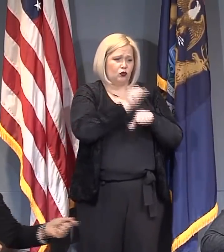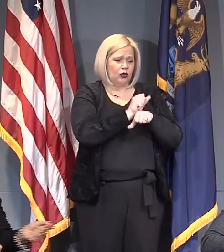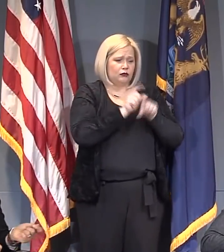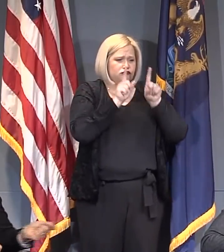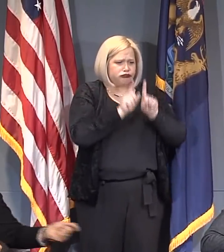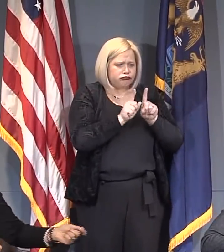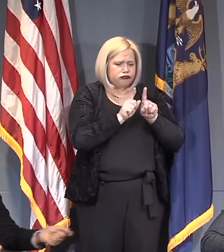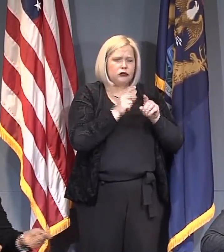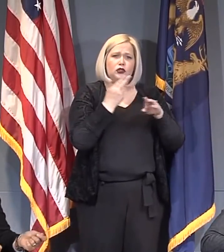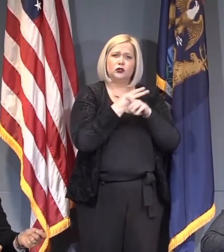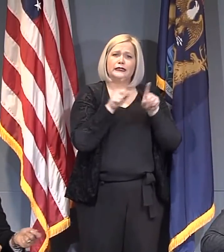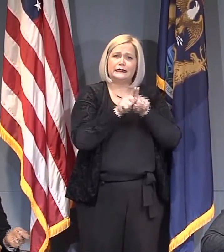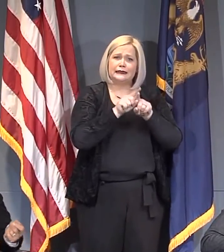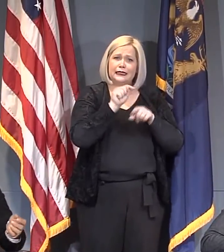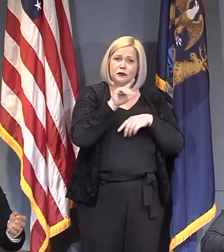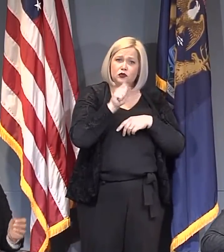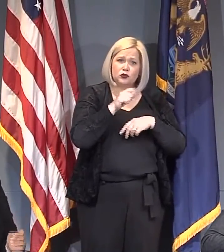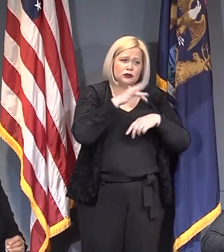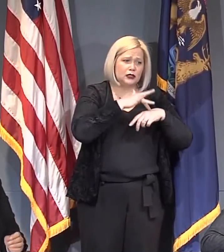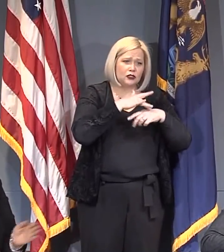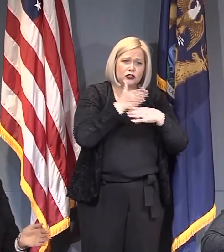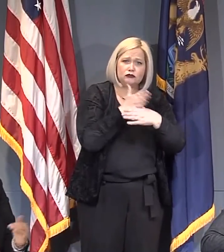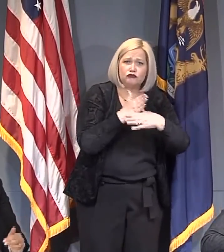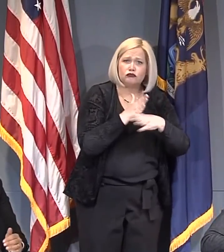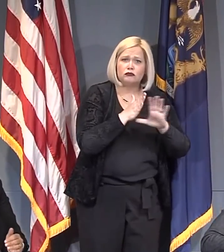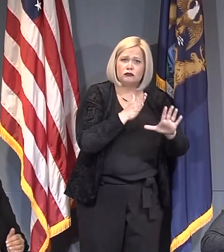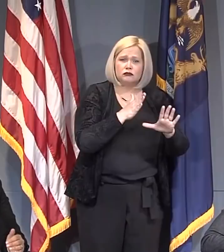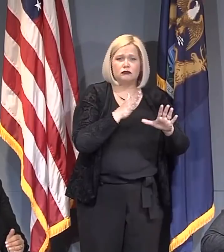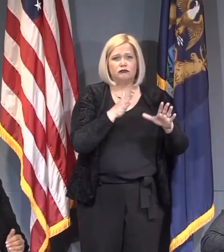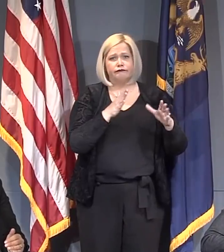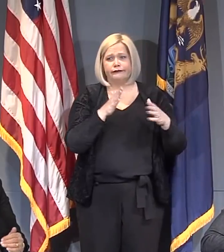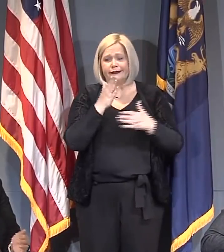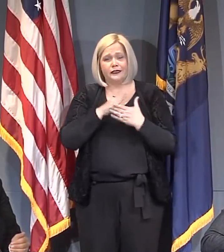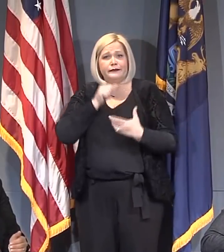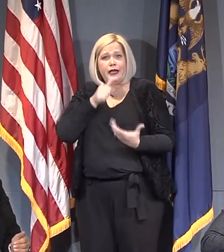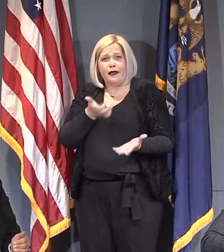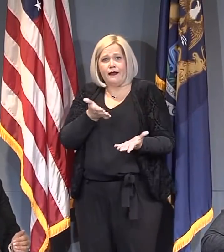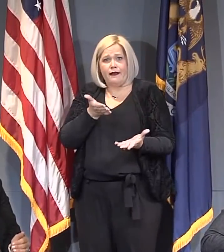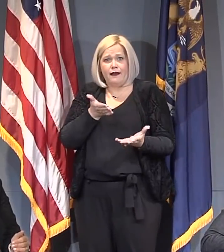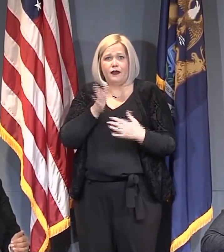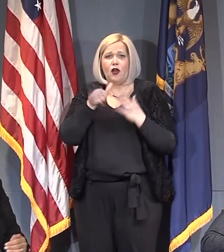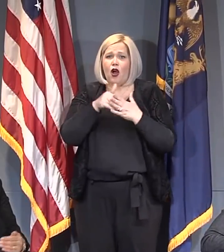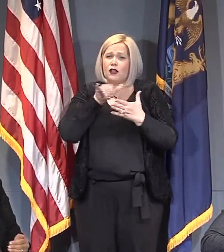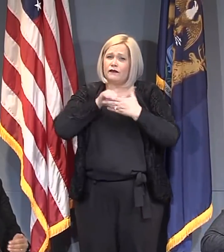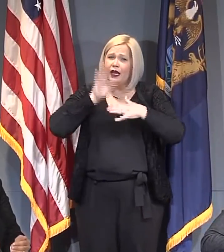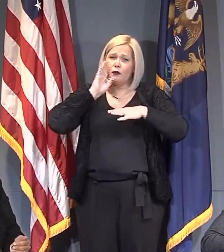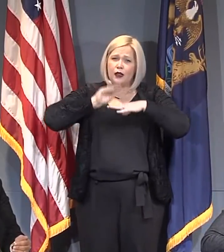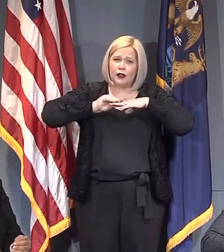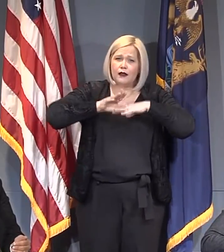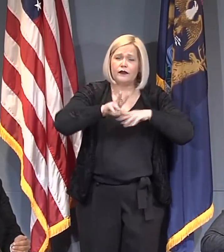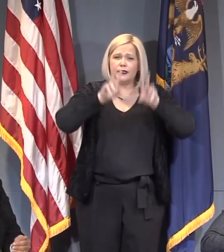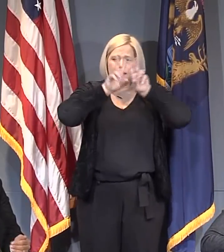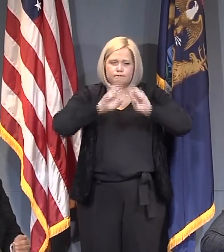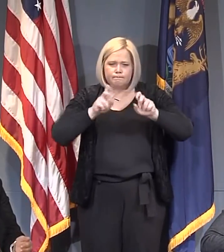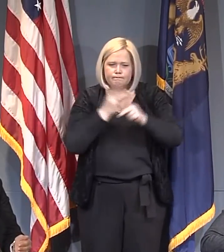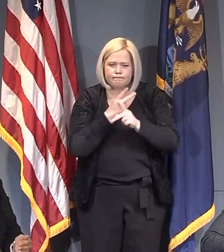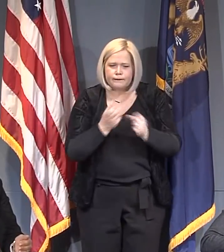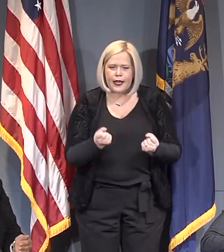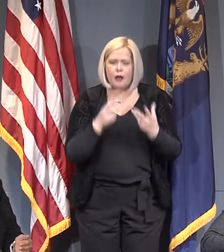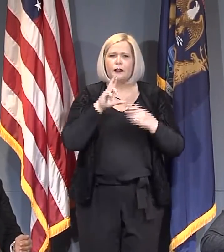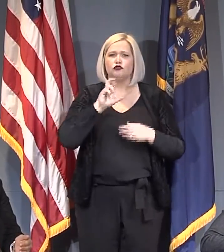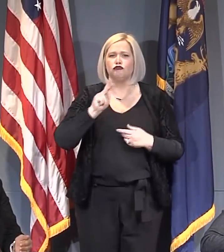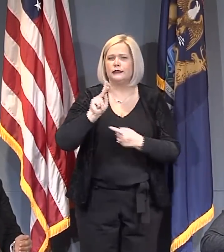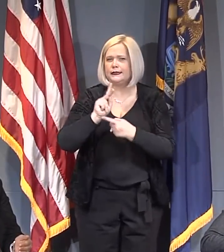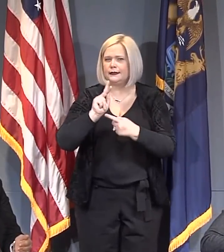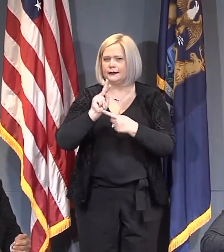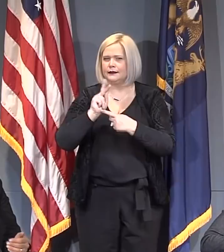tools, so touching a lot of the same equipment. Each of these factors goes into assessing how much risk there is in re-engaging in